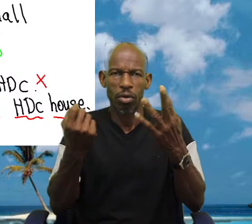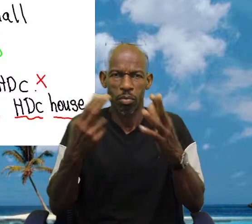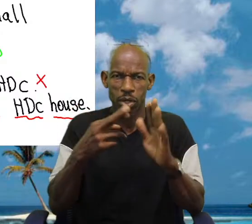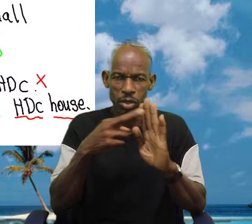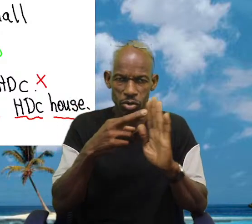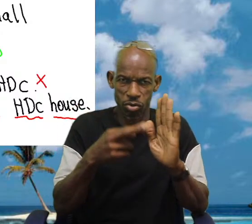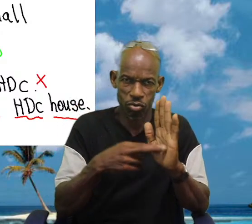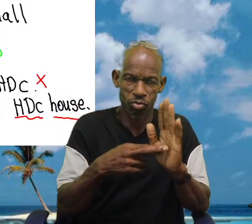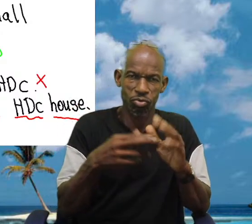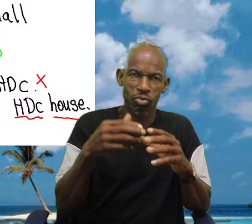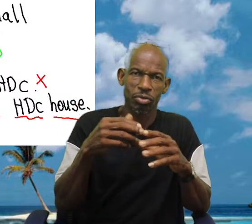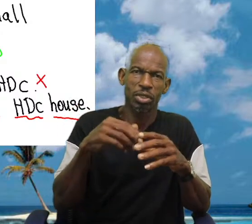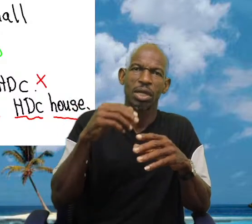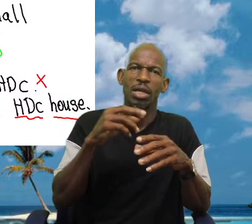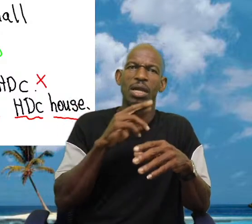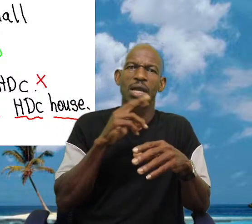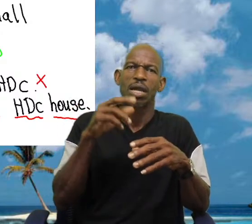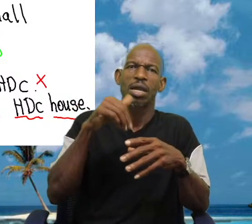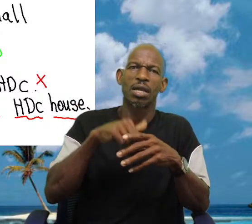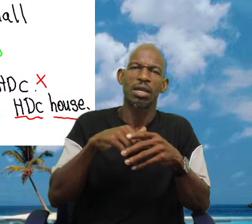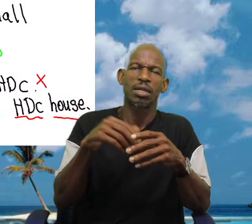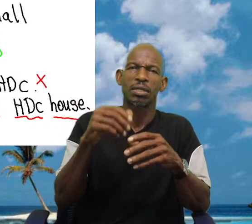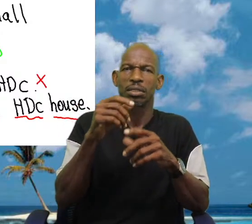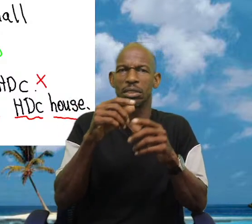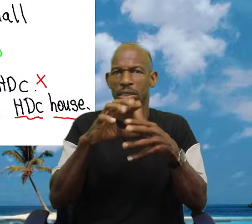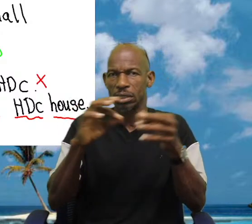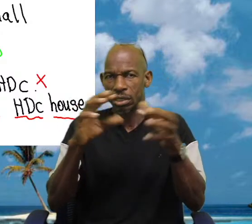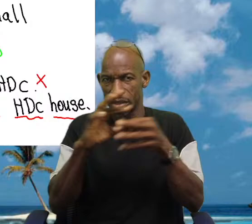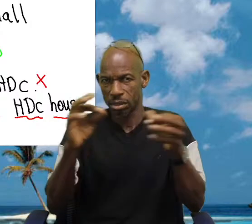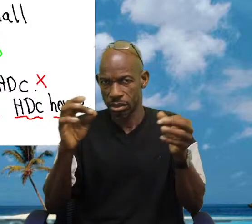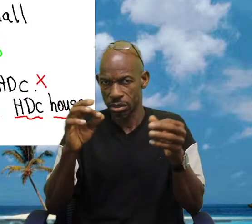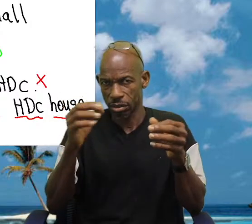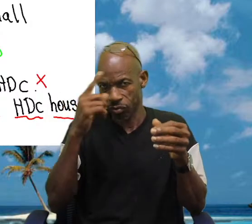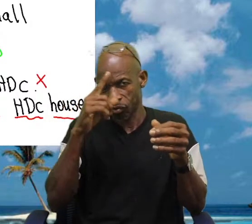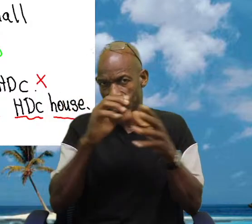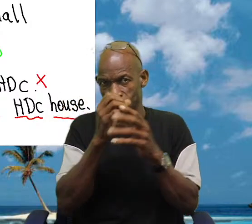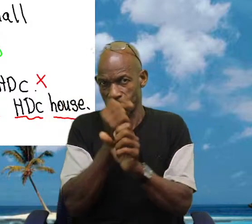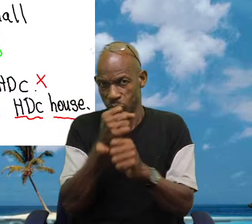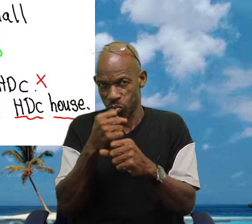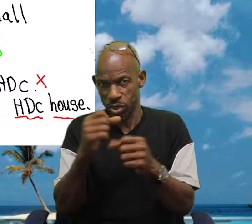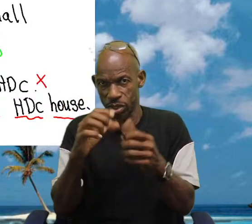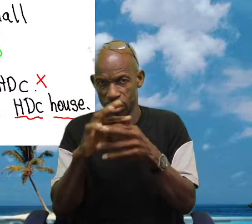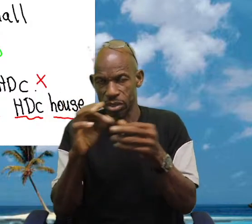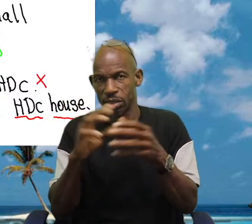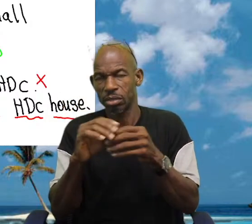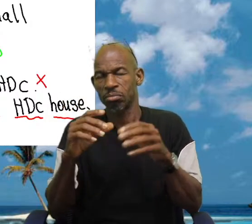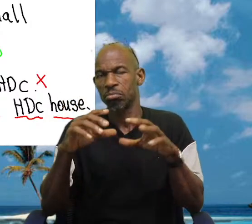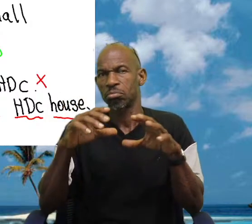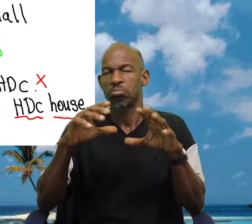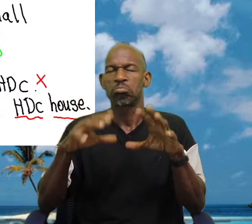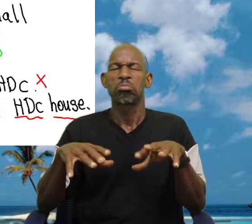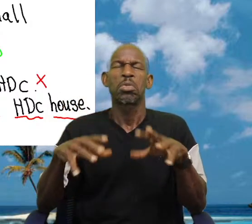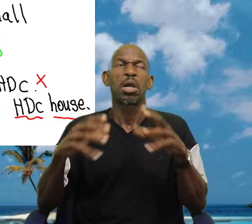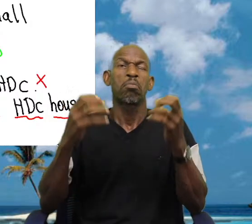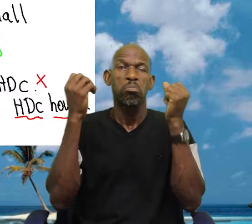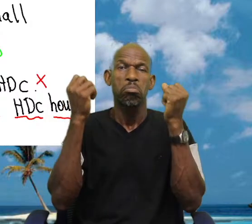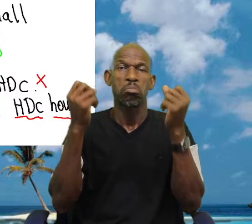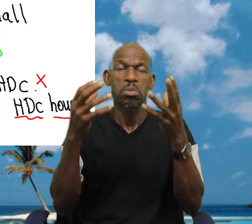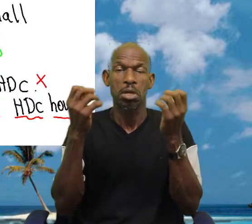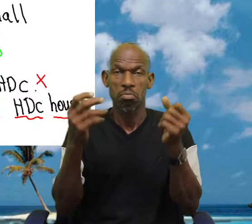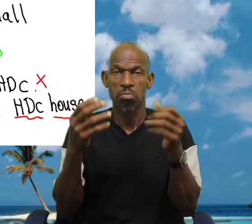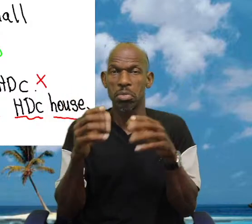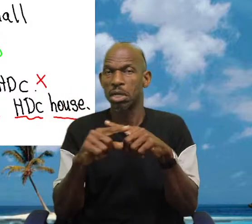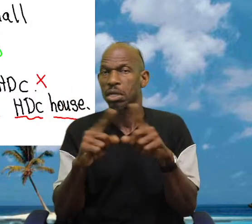rules are there in sentences, making sentences? There could be many